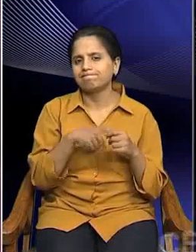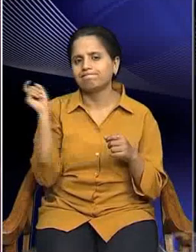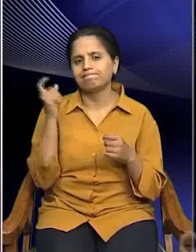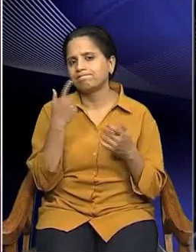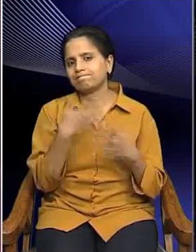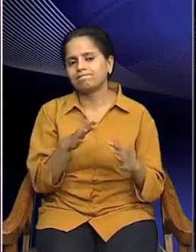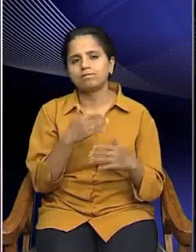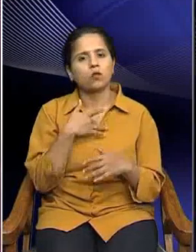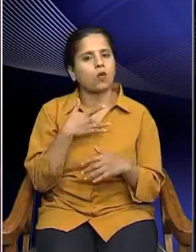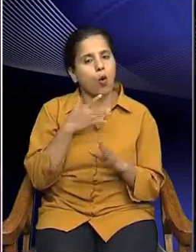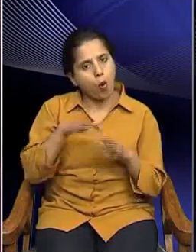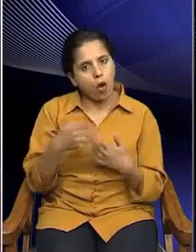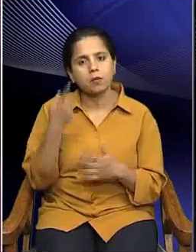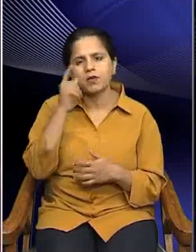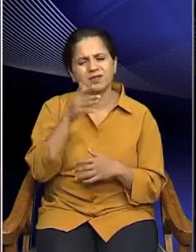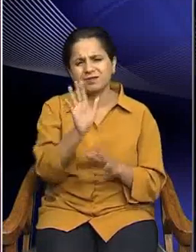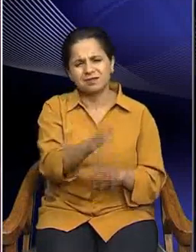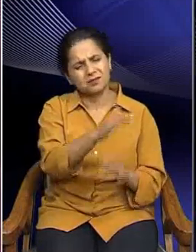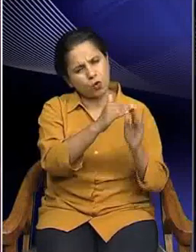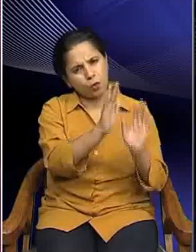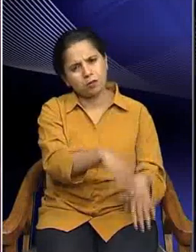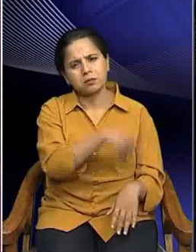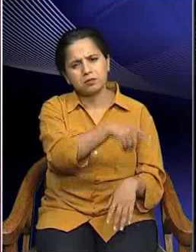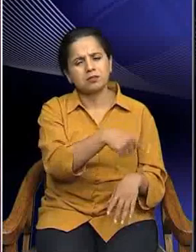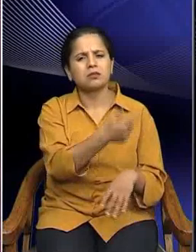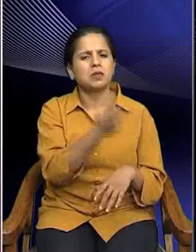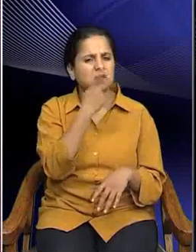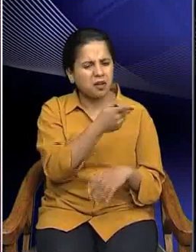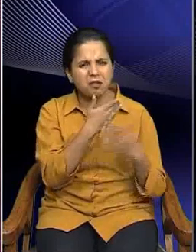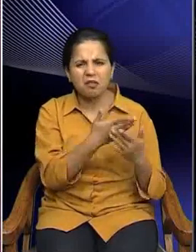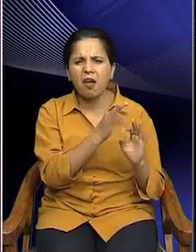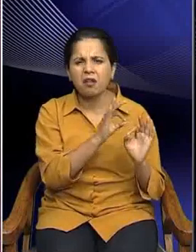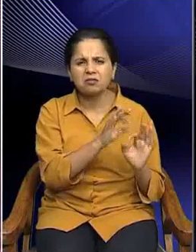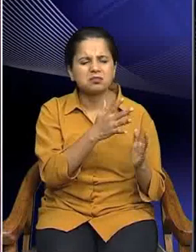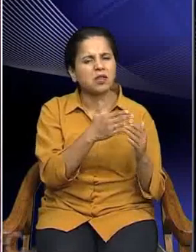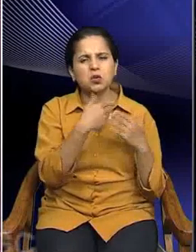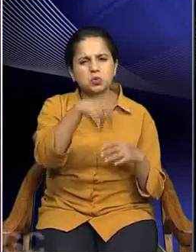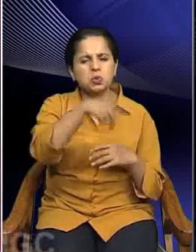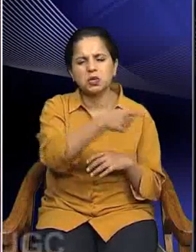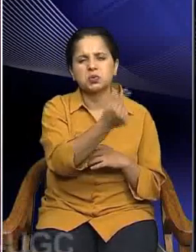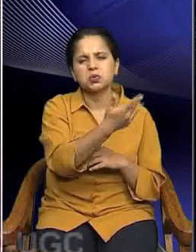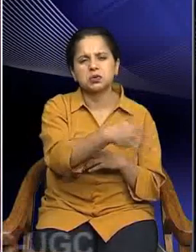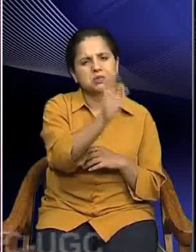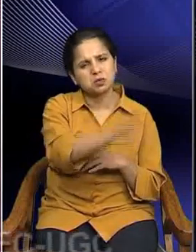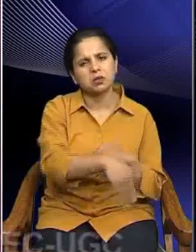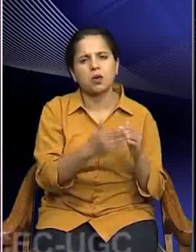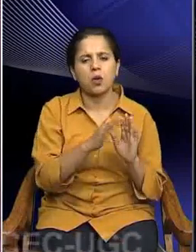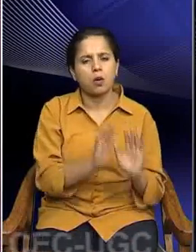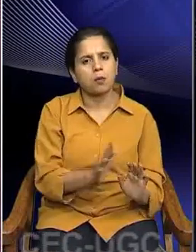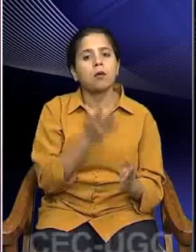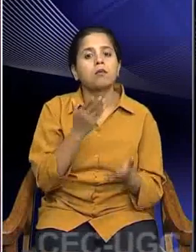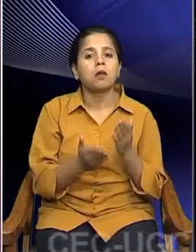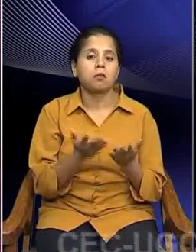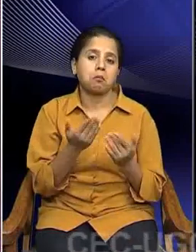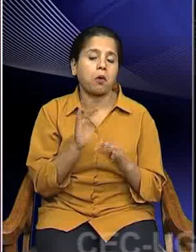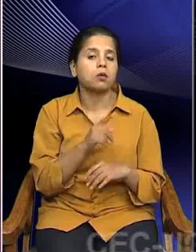with education, or parents, considering that the performance of the girl is not very well in the school, may take